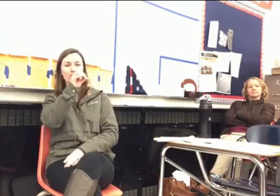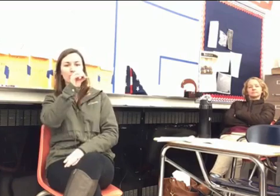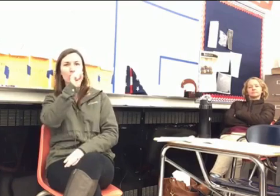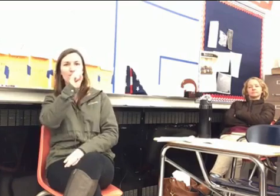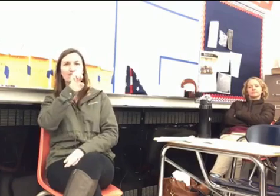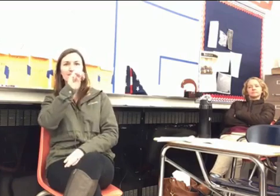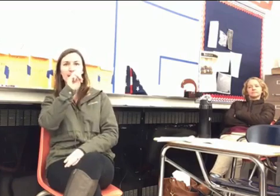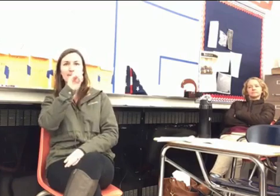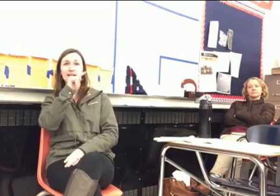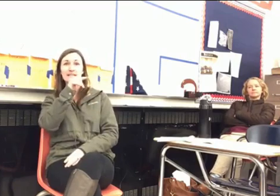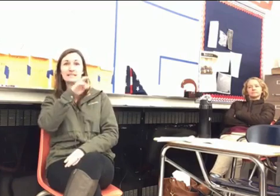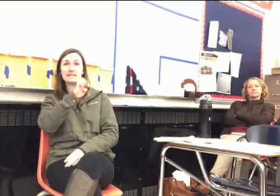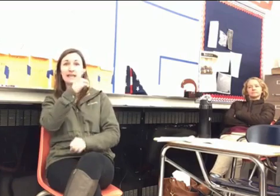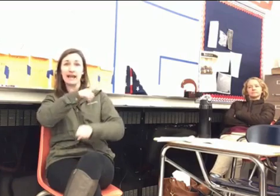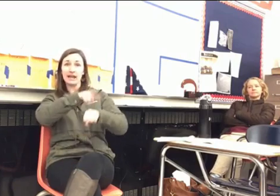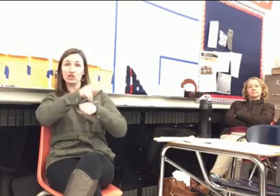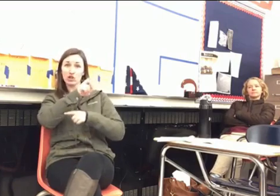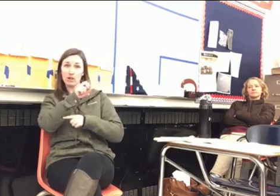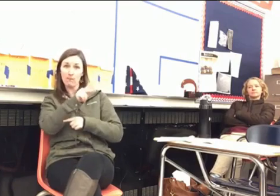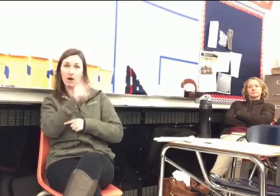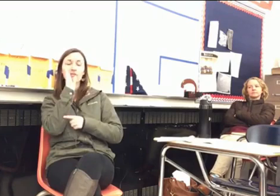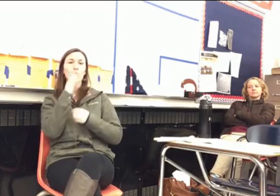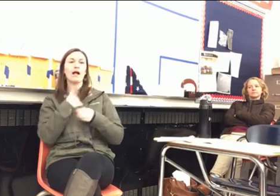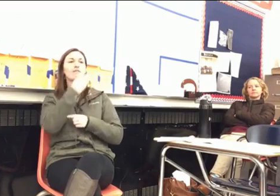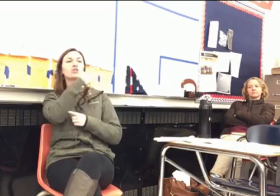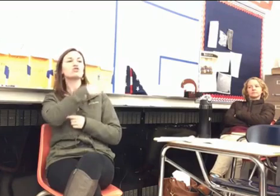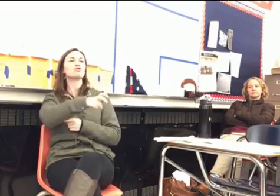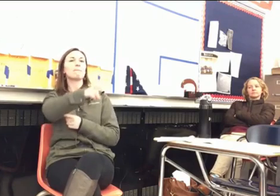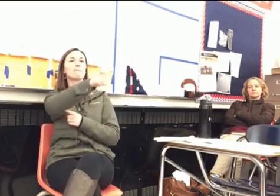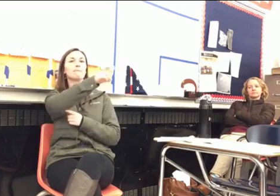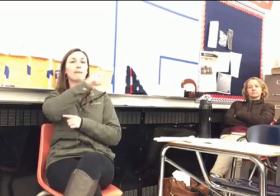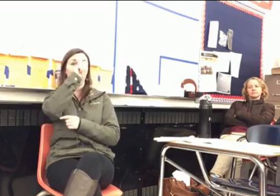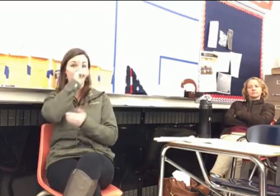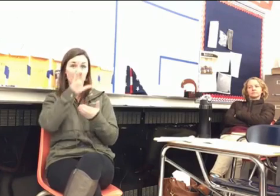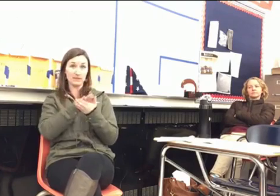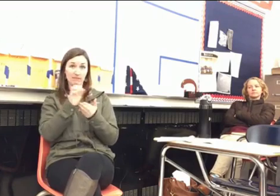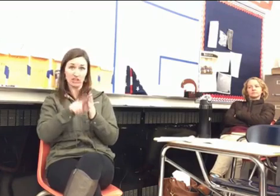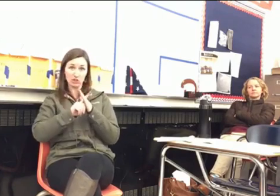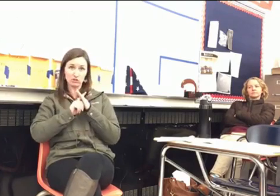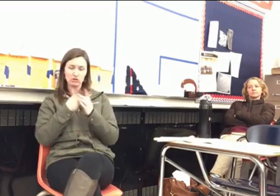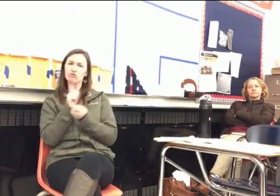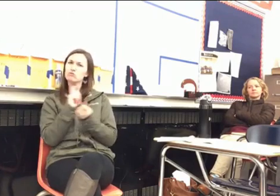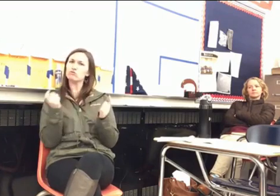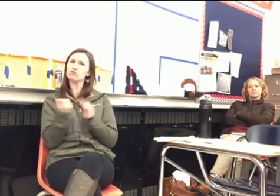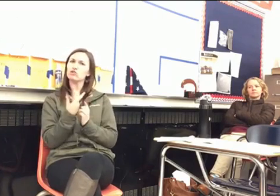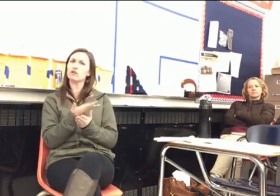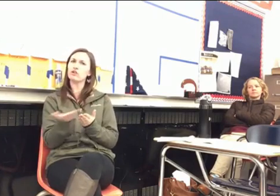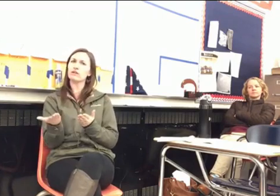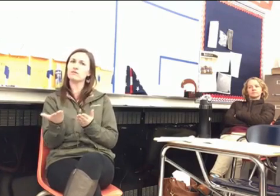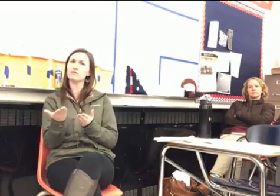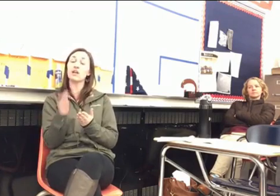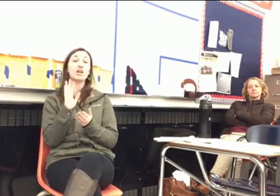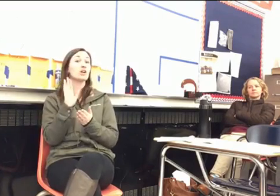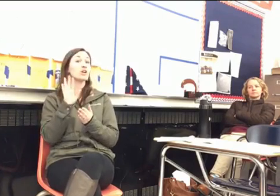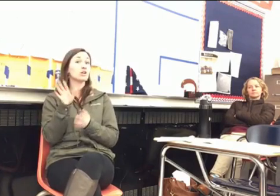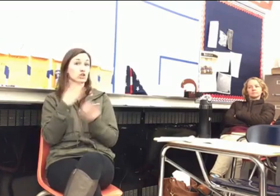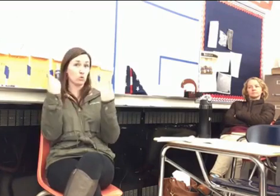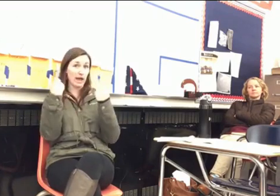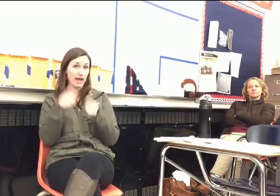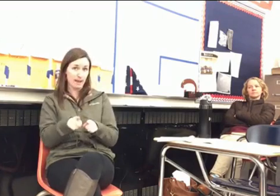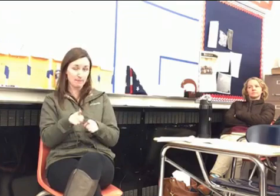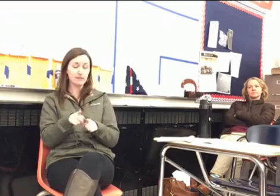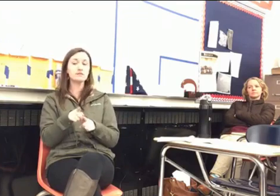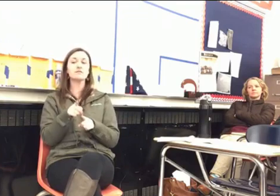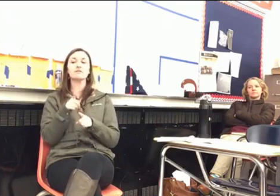are going to have this trip and believe that they should start to be able to change things. So what happens is he's going to pass